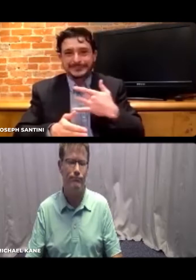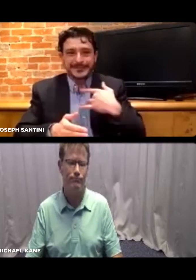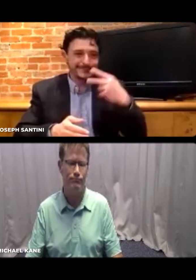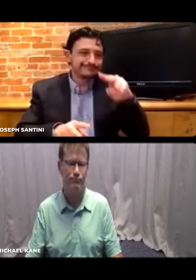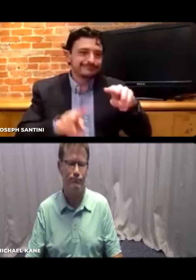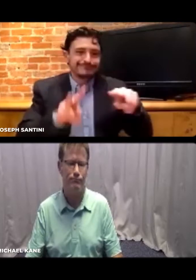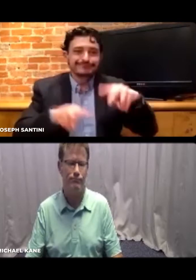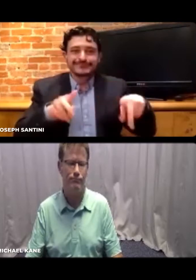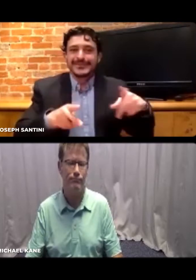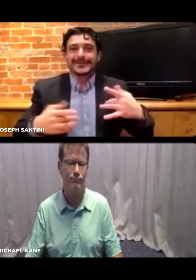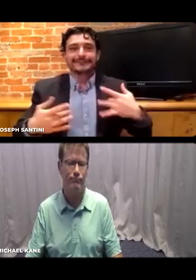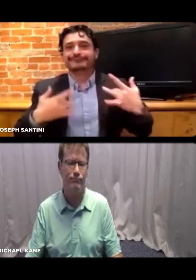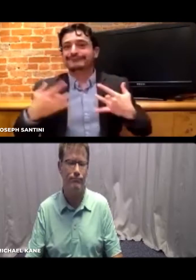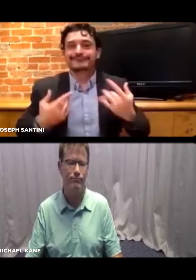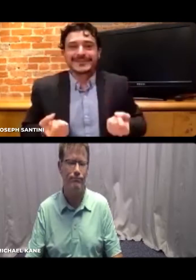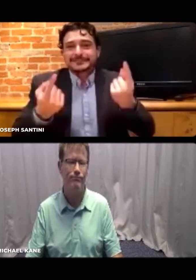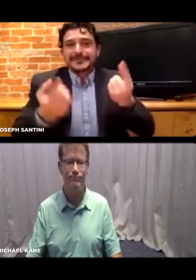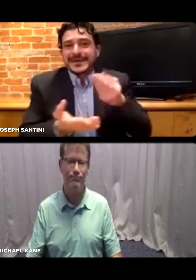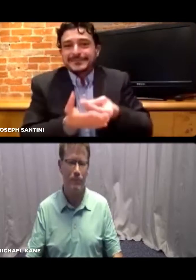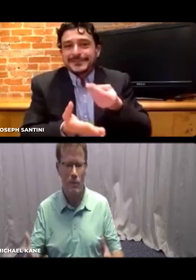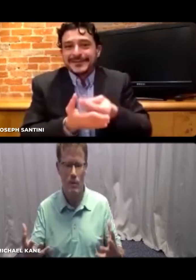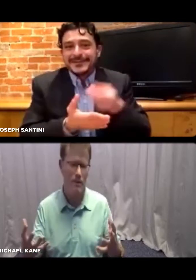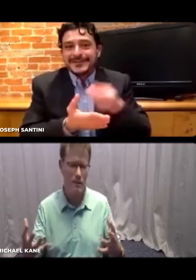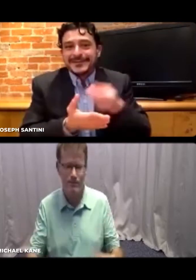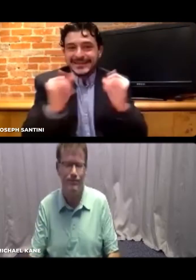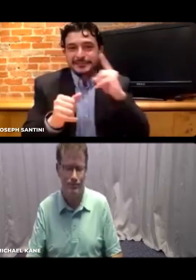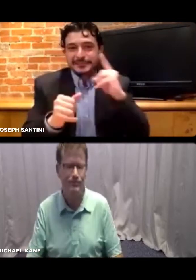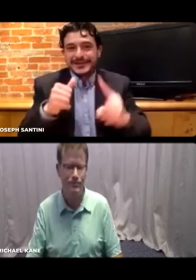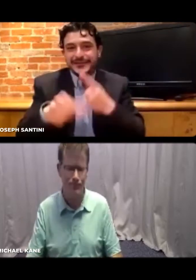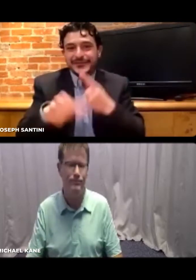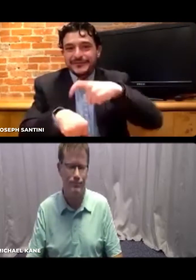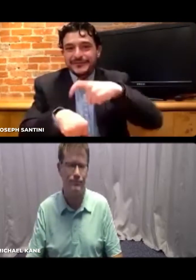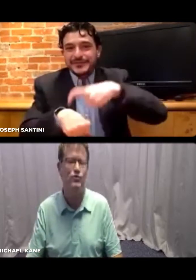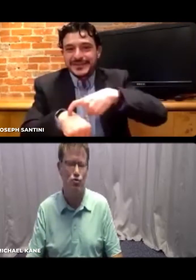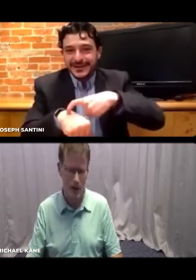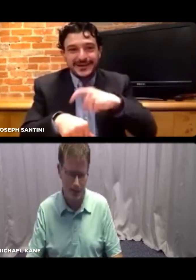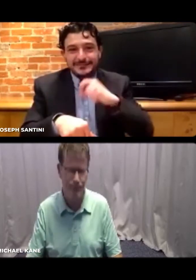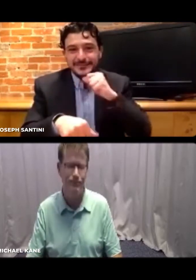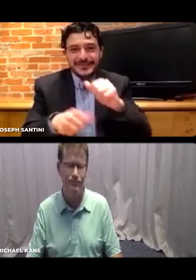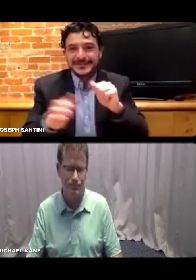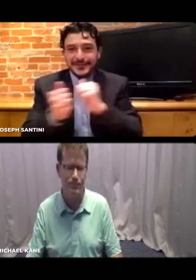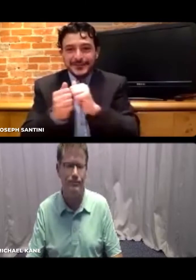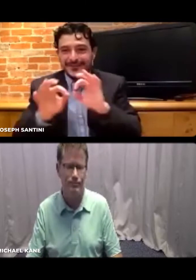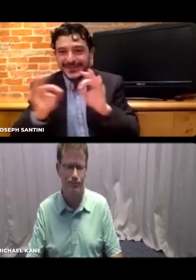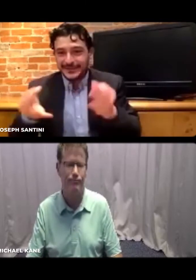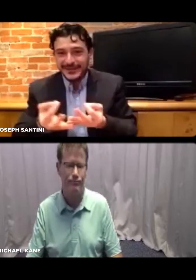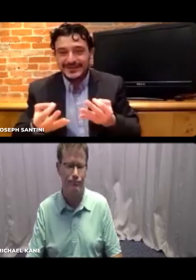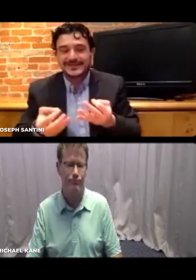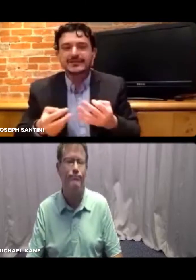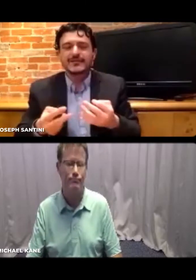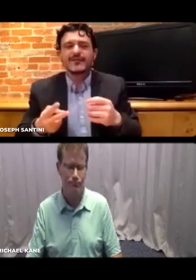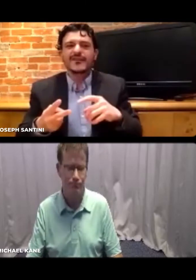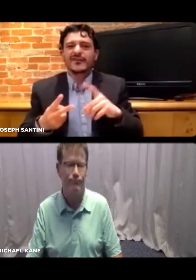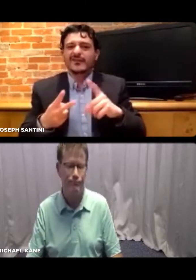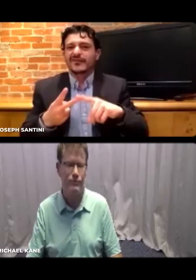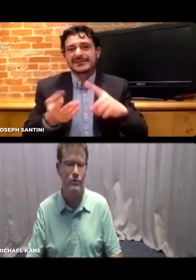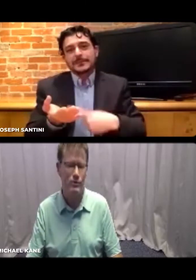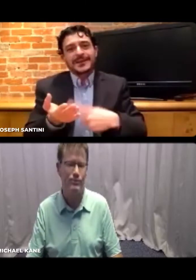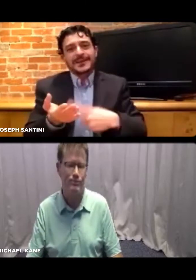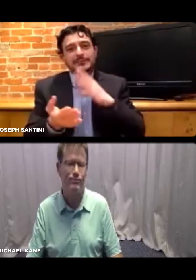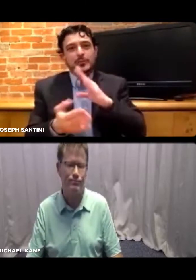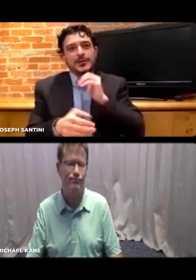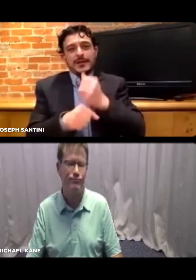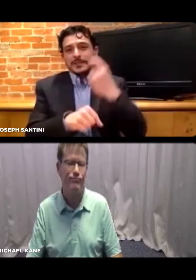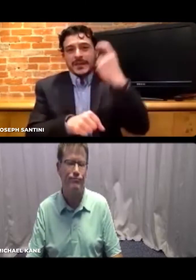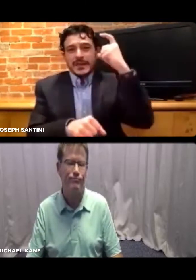Typically, they're on their own and looking to spend their money when they're not with their family and at a deaf school. And we want to see our deaf